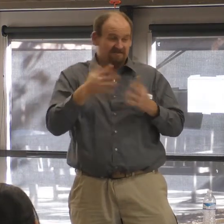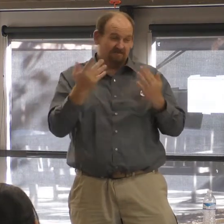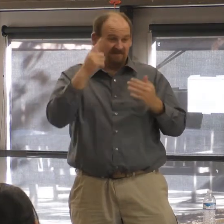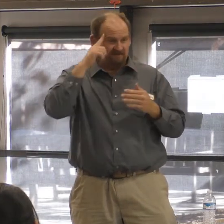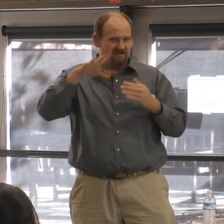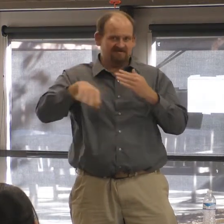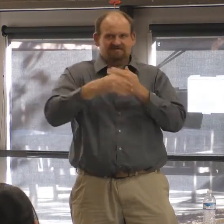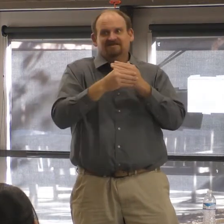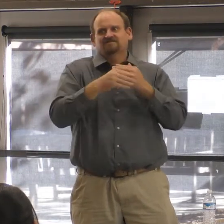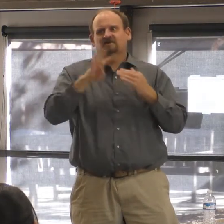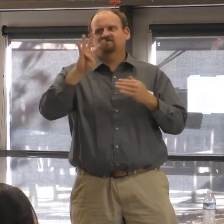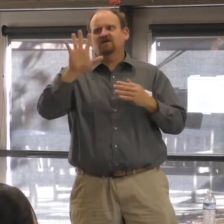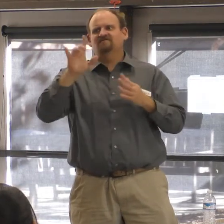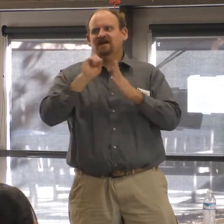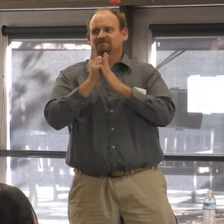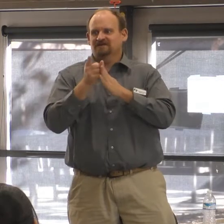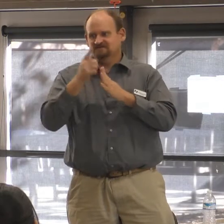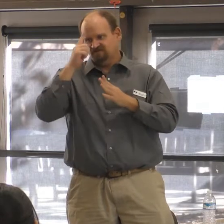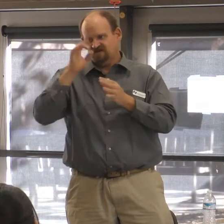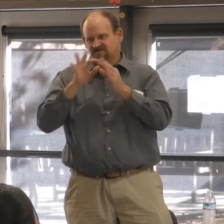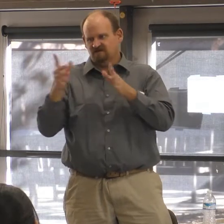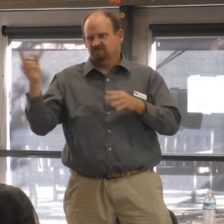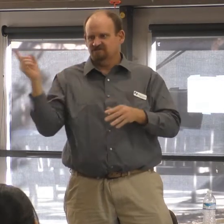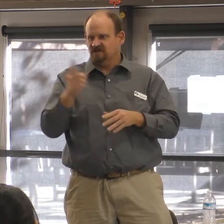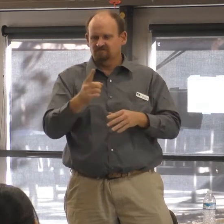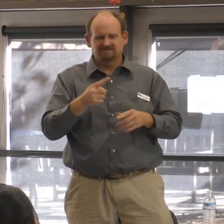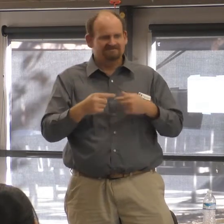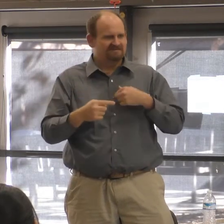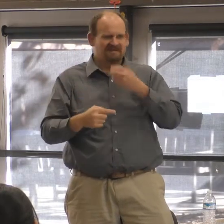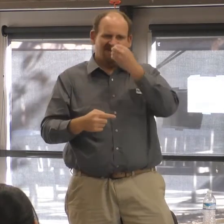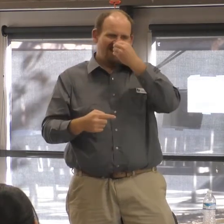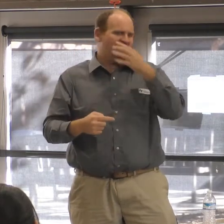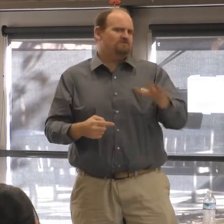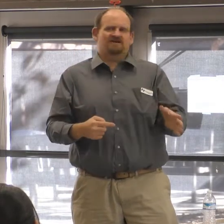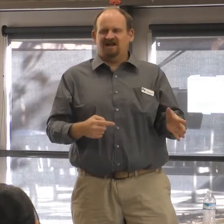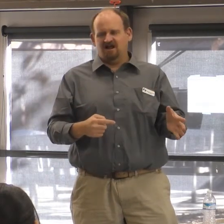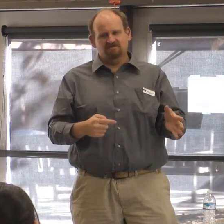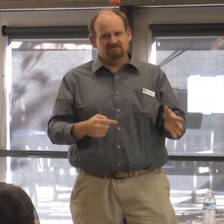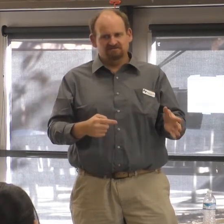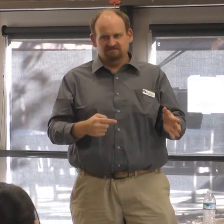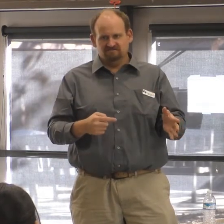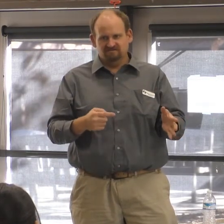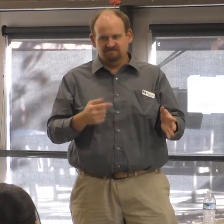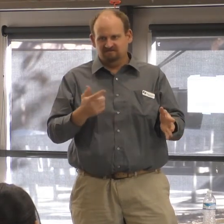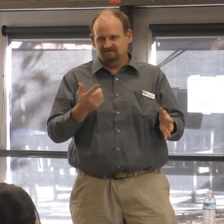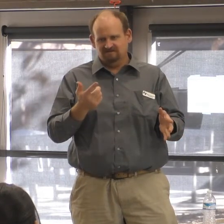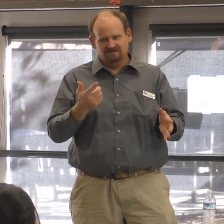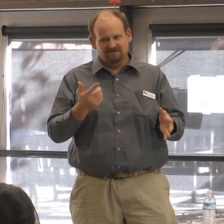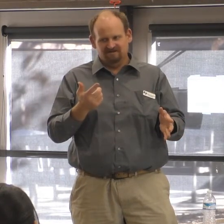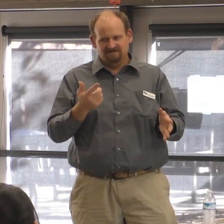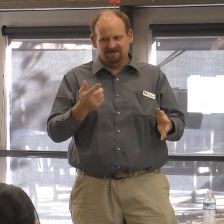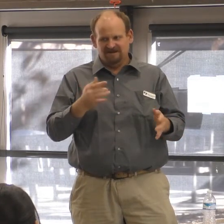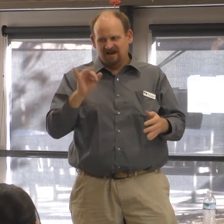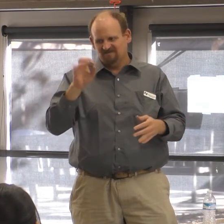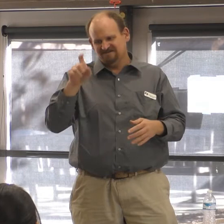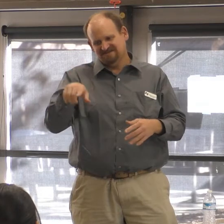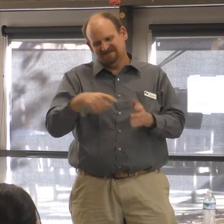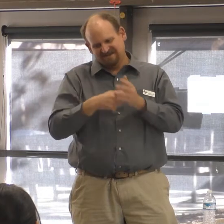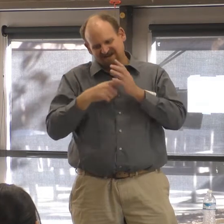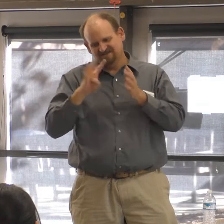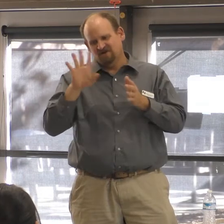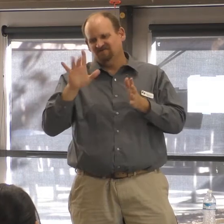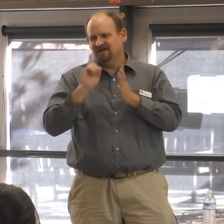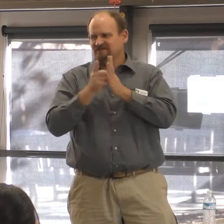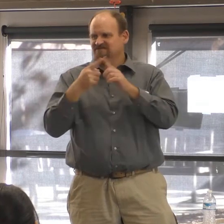it was critical I had a live interpreter. So, I mean, you know, and I also asked, you know, they said, Joel, it'll take us 45 minutes, and I said, you know what? I